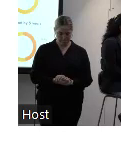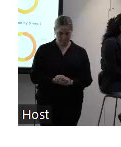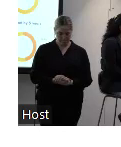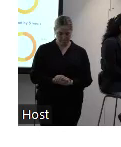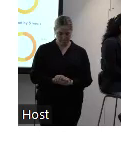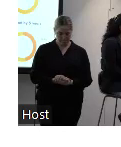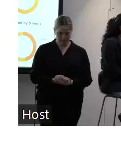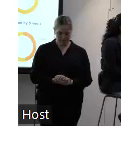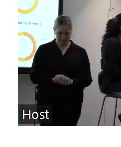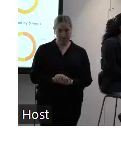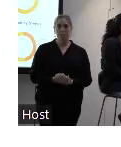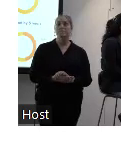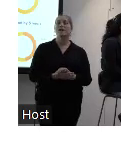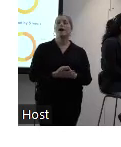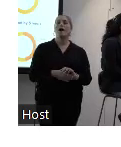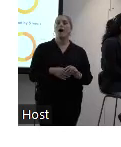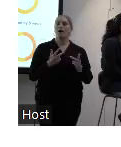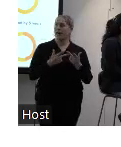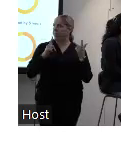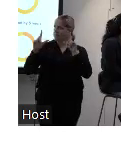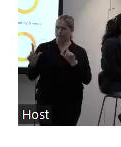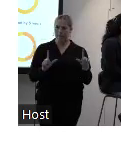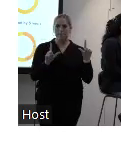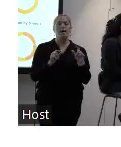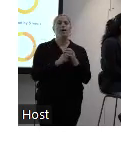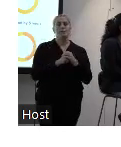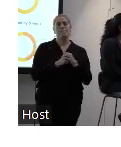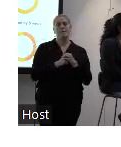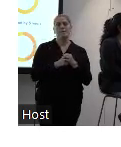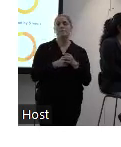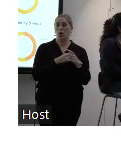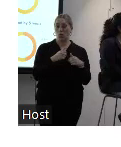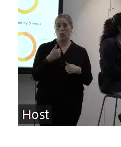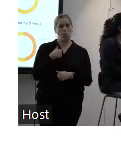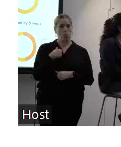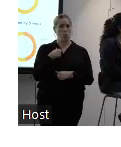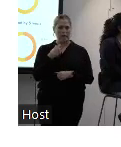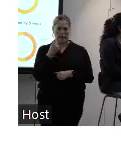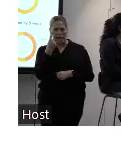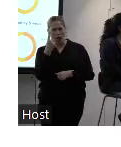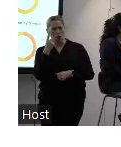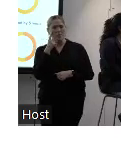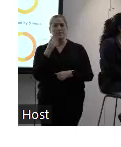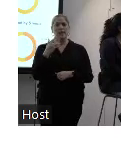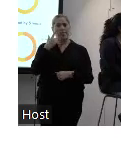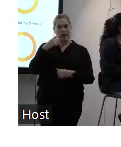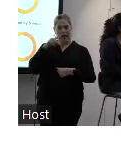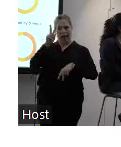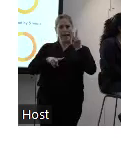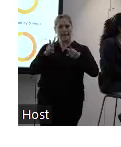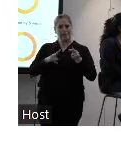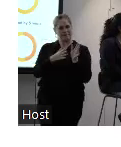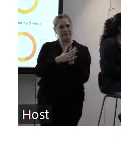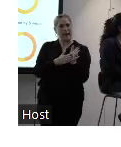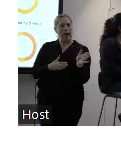Thank you. We also found that the assessment delays were contrasted with when parents identified concerns. So on